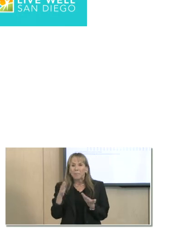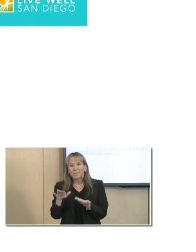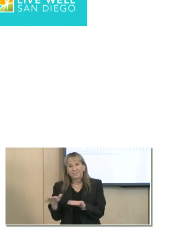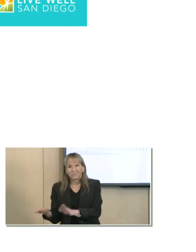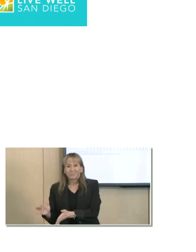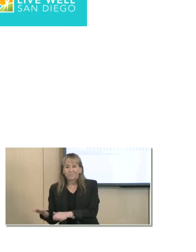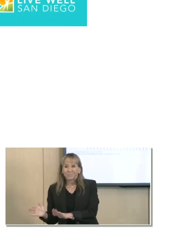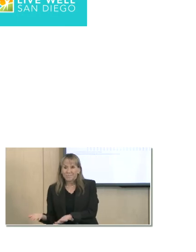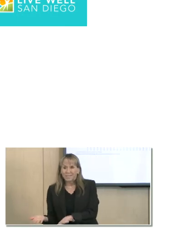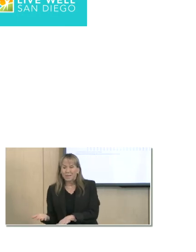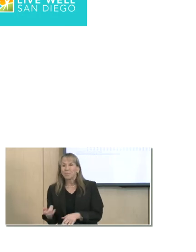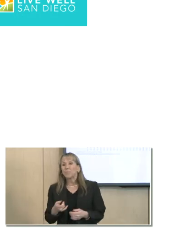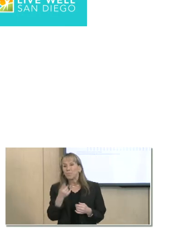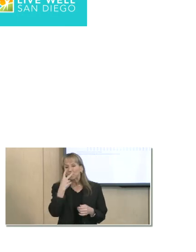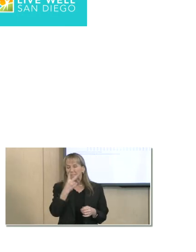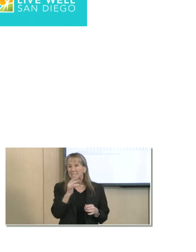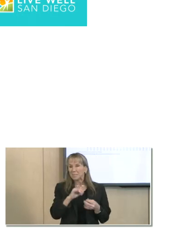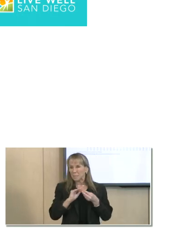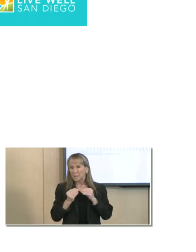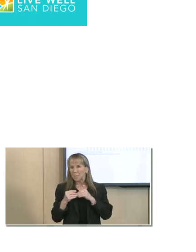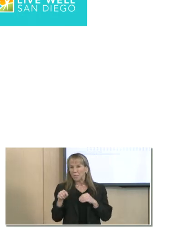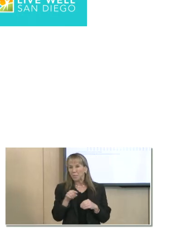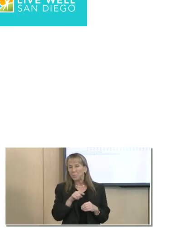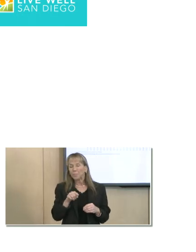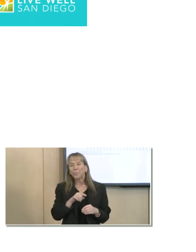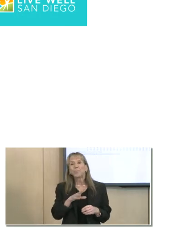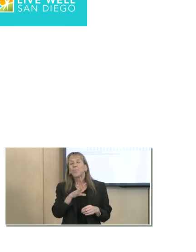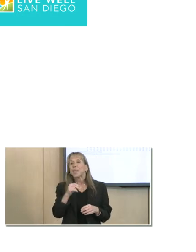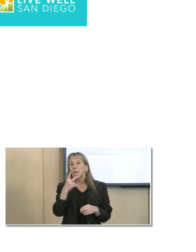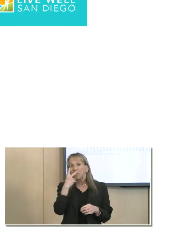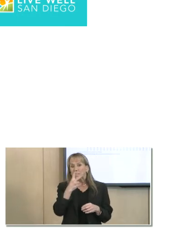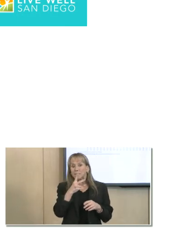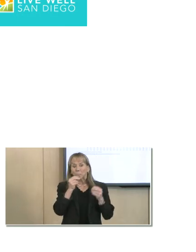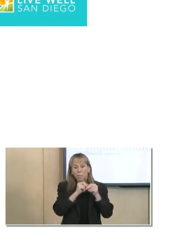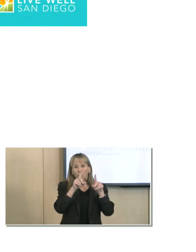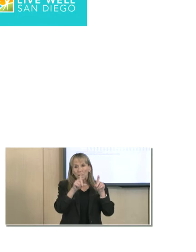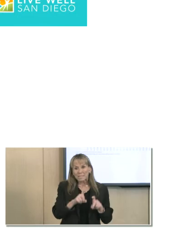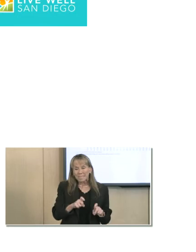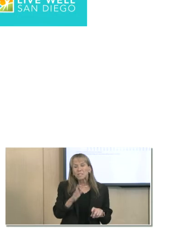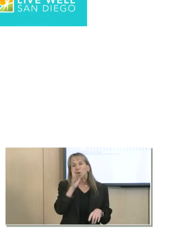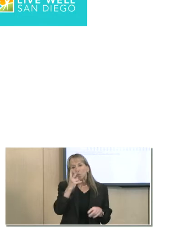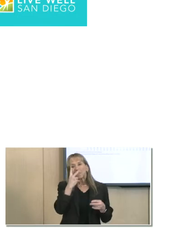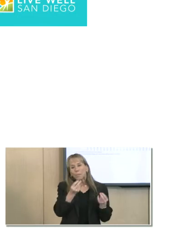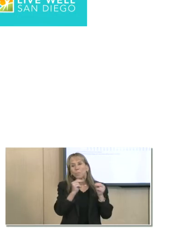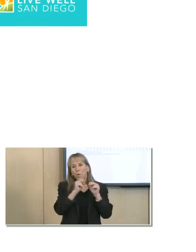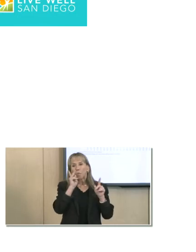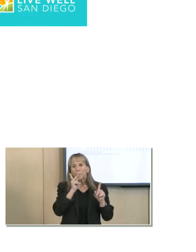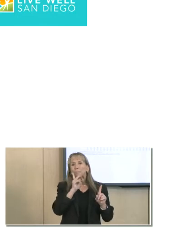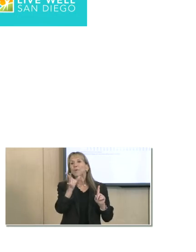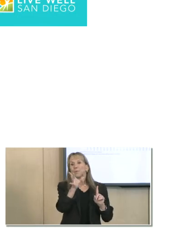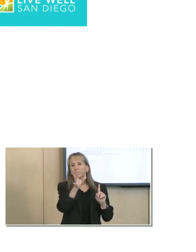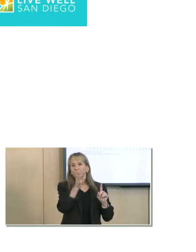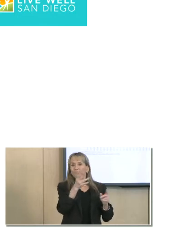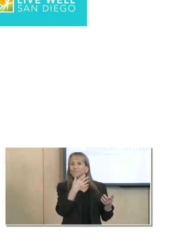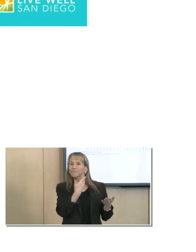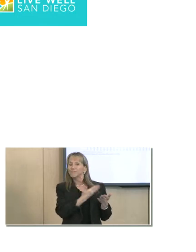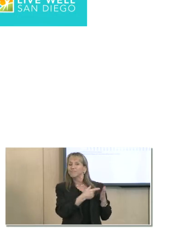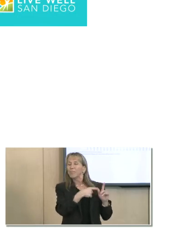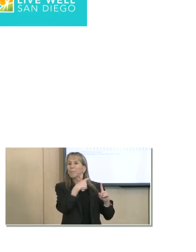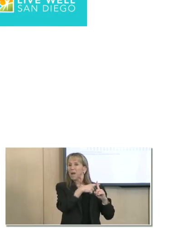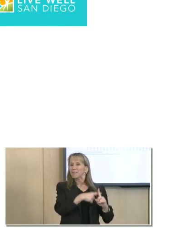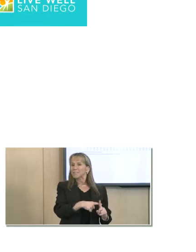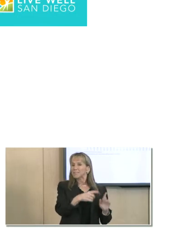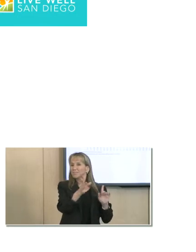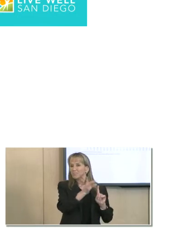represented. And we expect, obviously, as the testing capacity goes up, the number of positives go up as well. And we continue to track